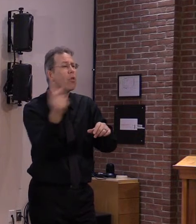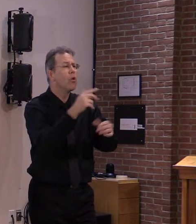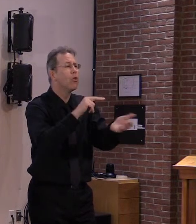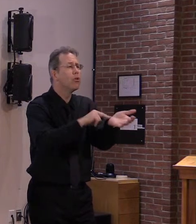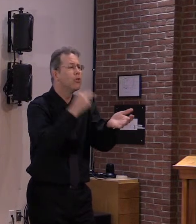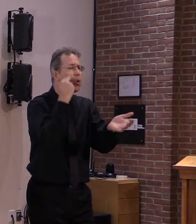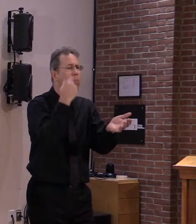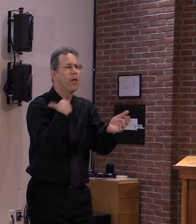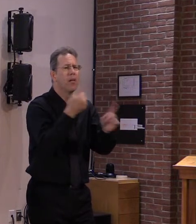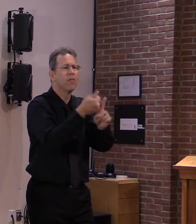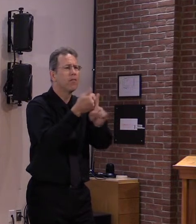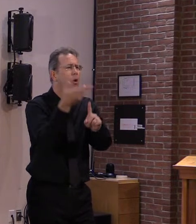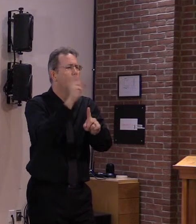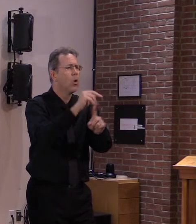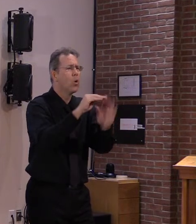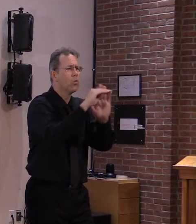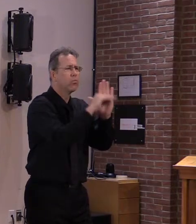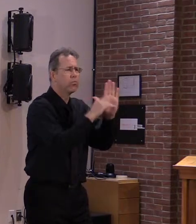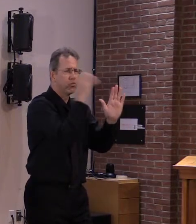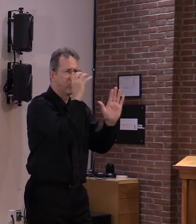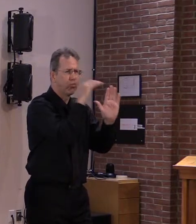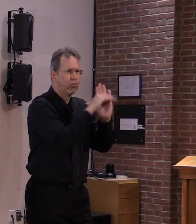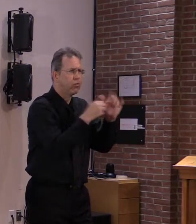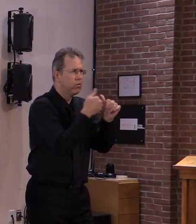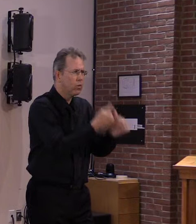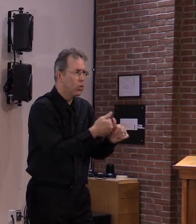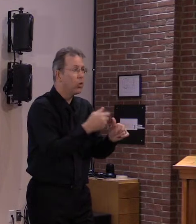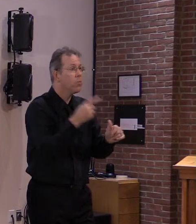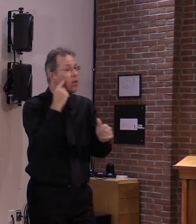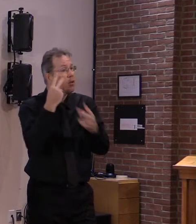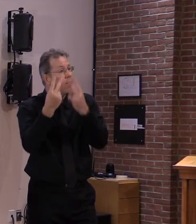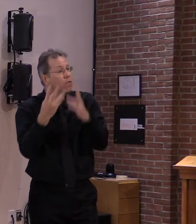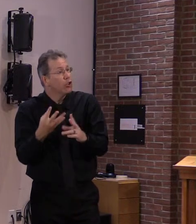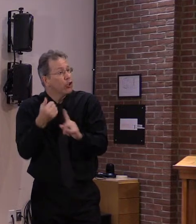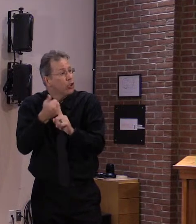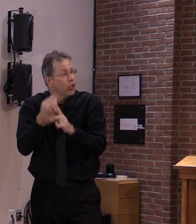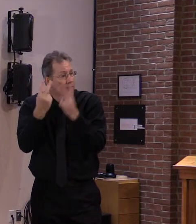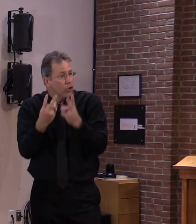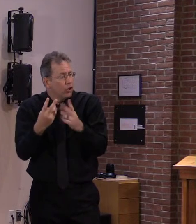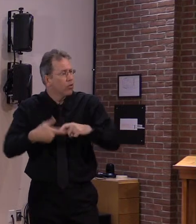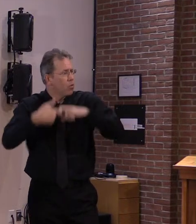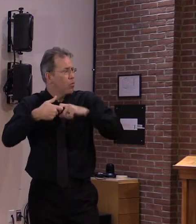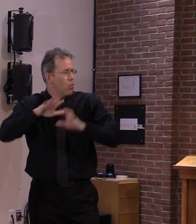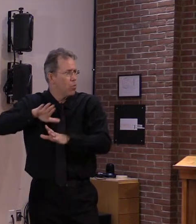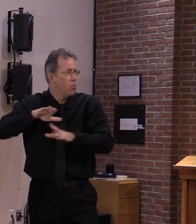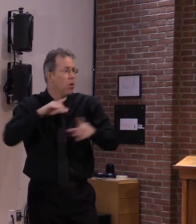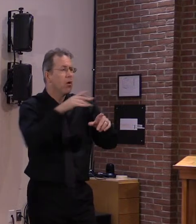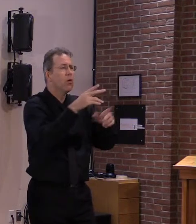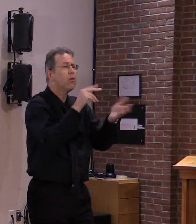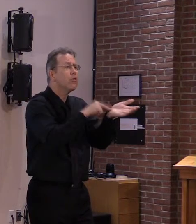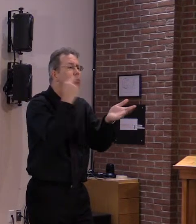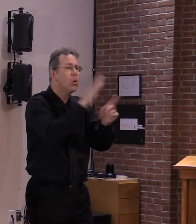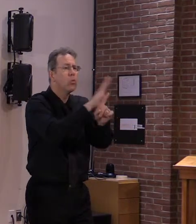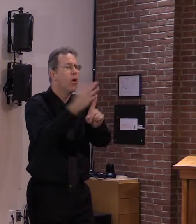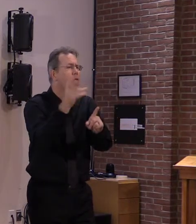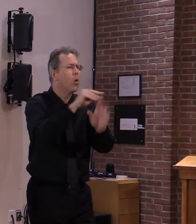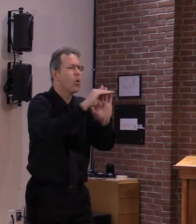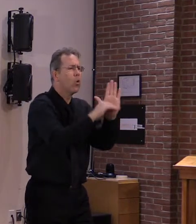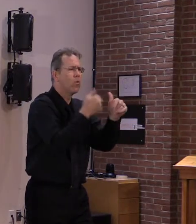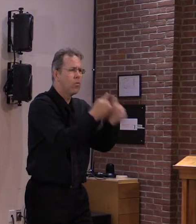districts to add one more question. And if you had if you were going to have a gathering